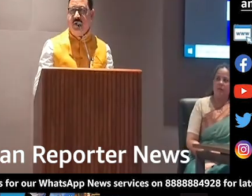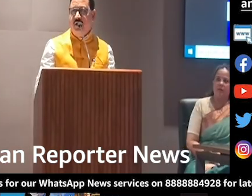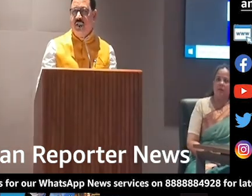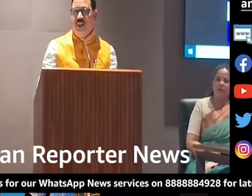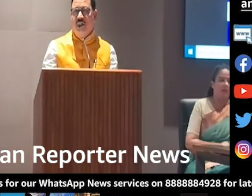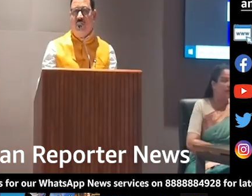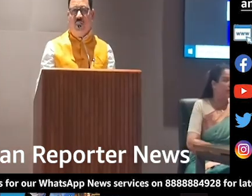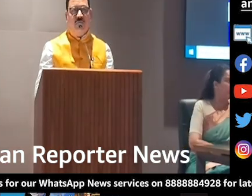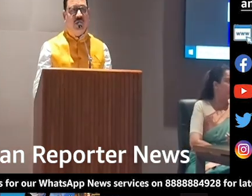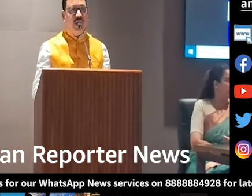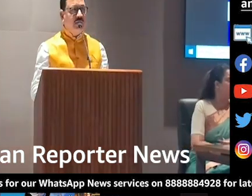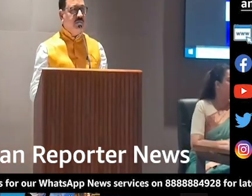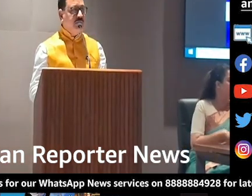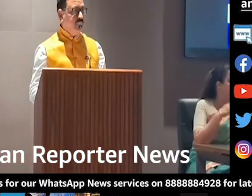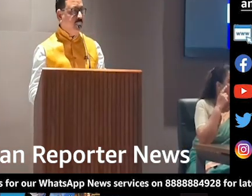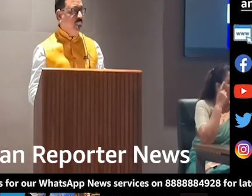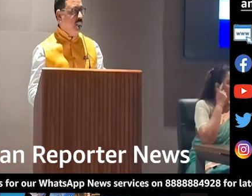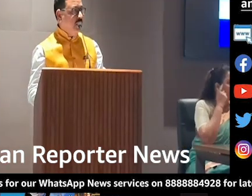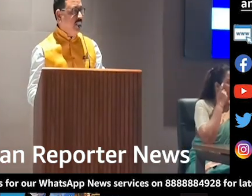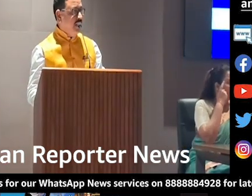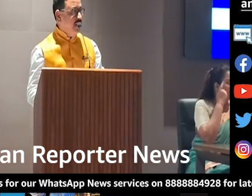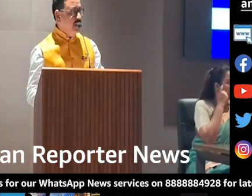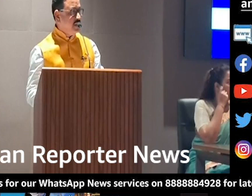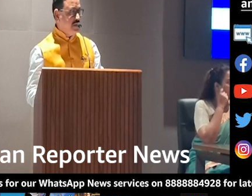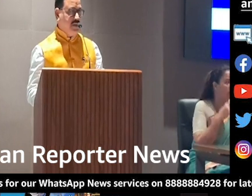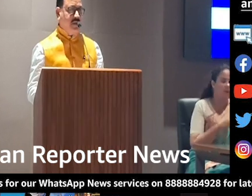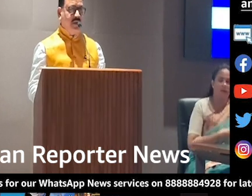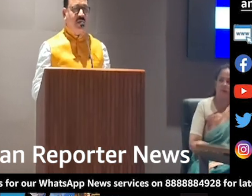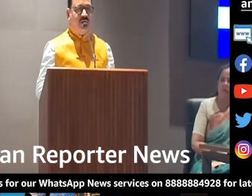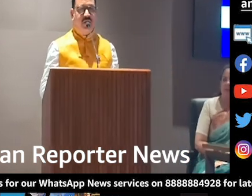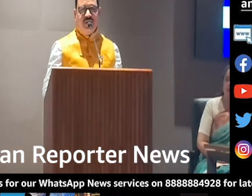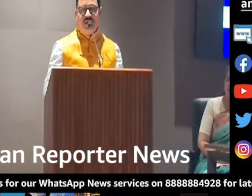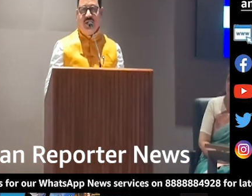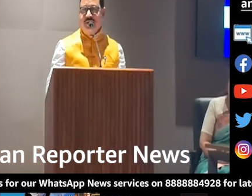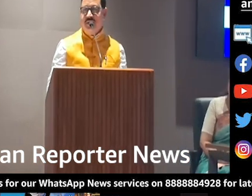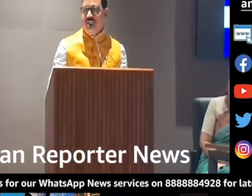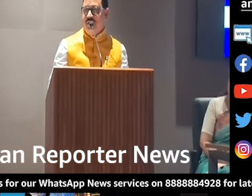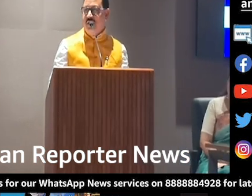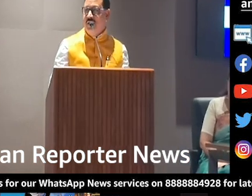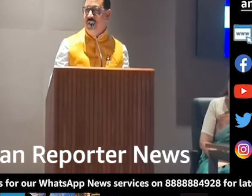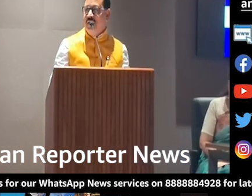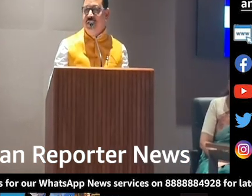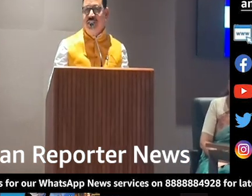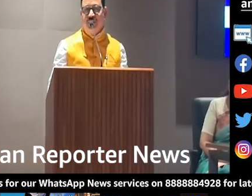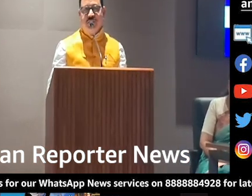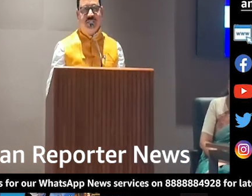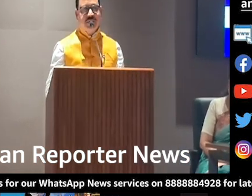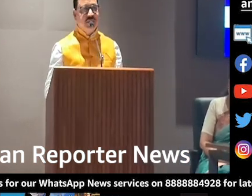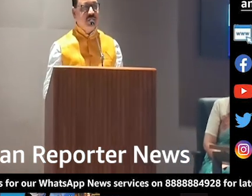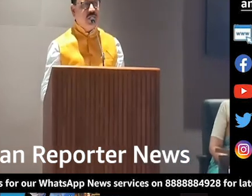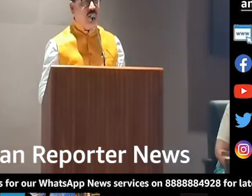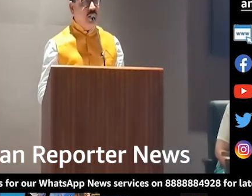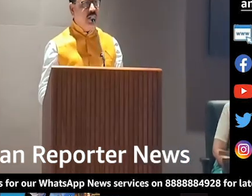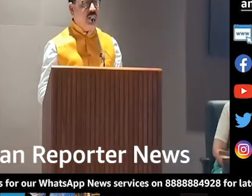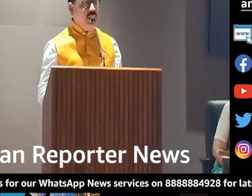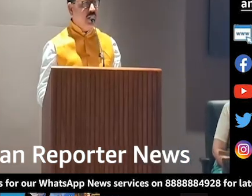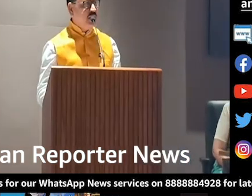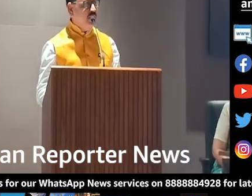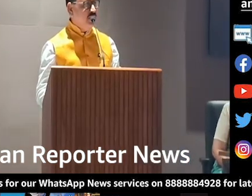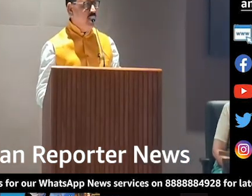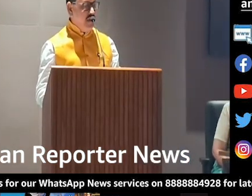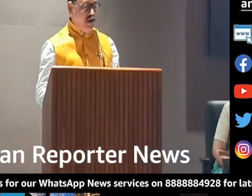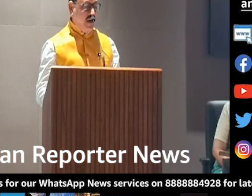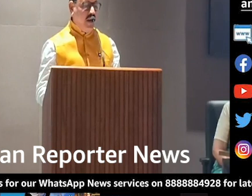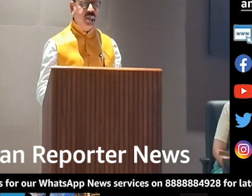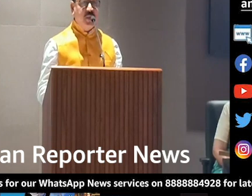Namaskar and a warm welcome to all the delegates, all the guests, all the resource person, all the heads